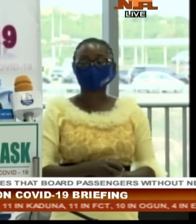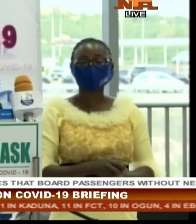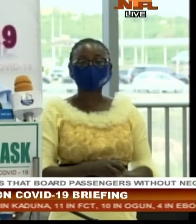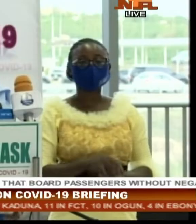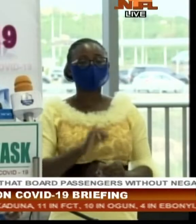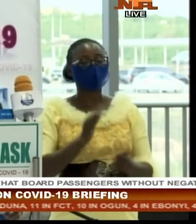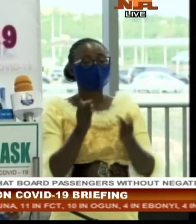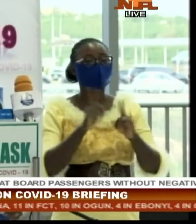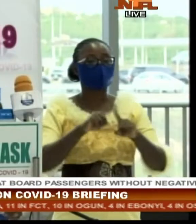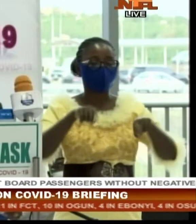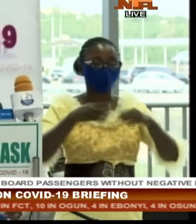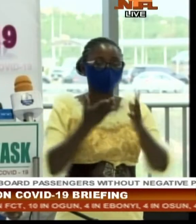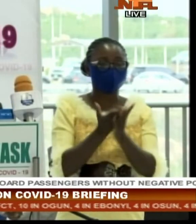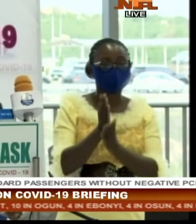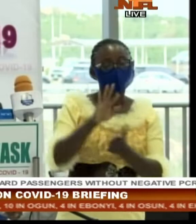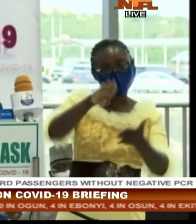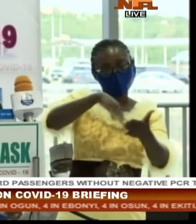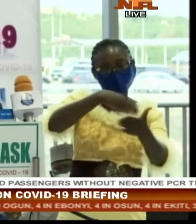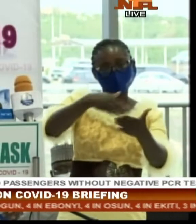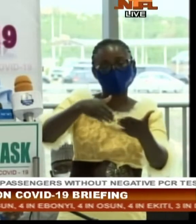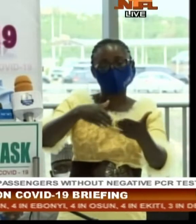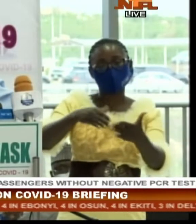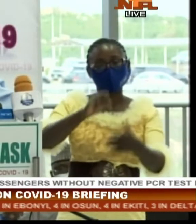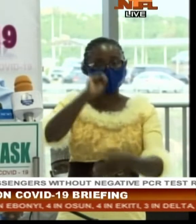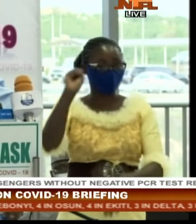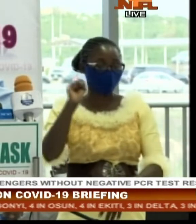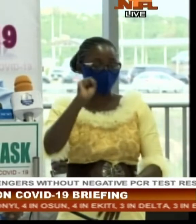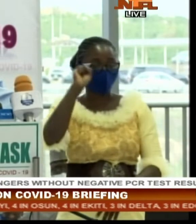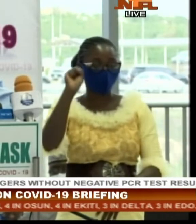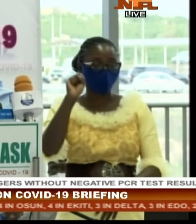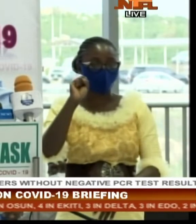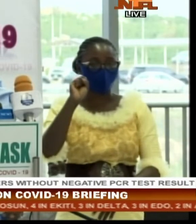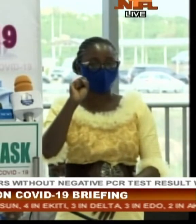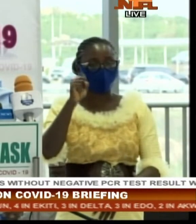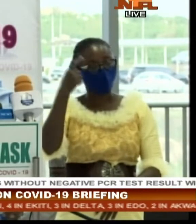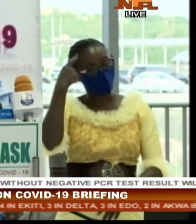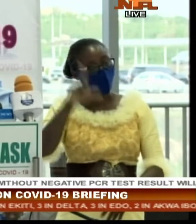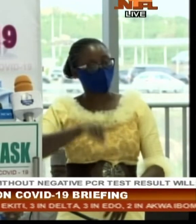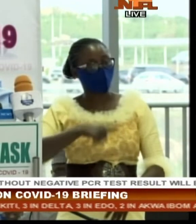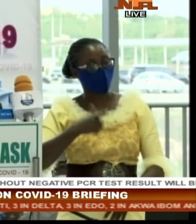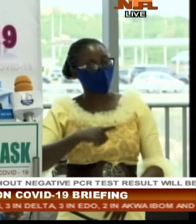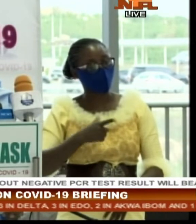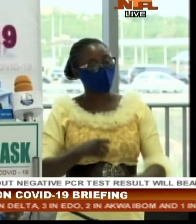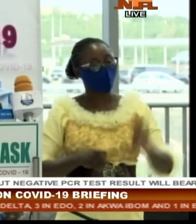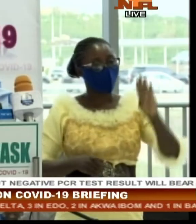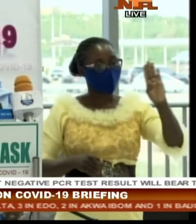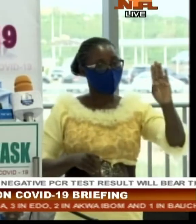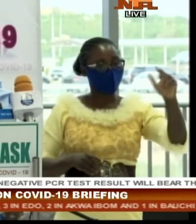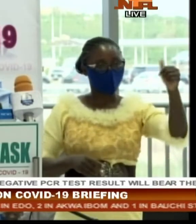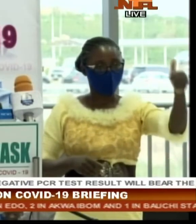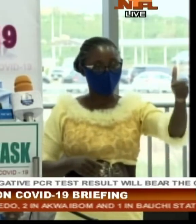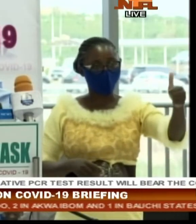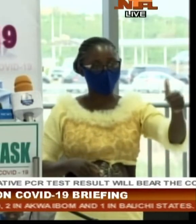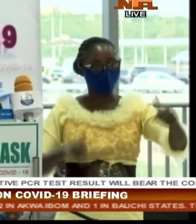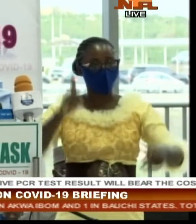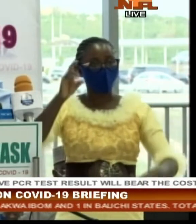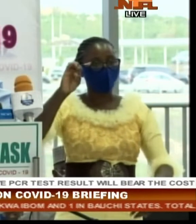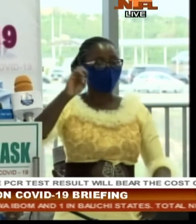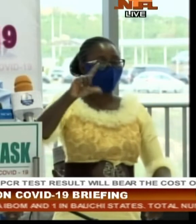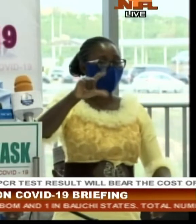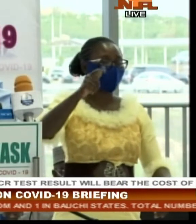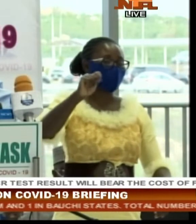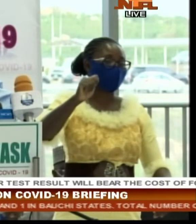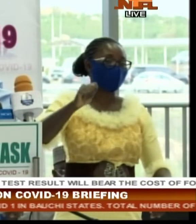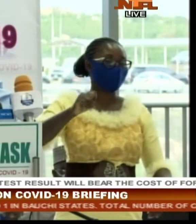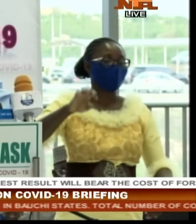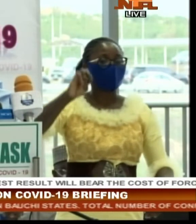I will go through the timetable. Saturday for Lagos, BA, Delta, Emirates,